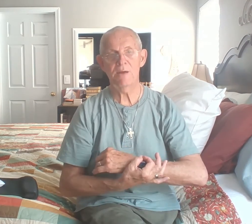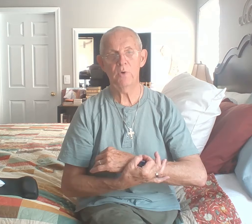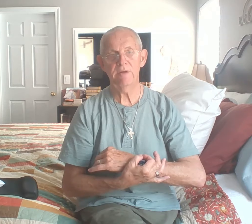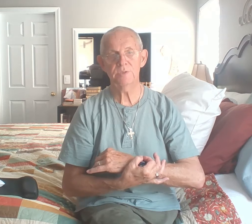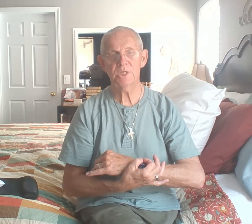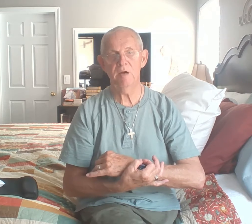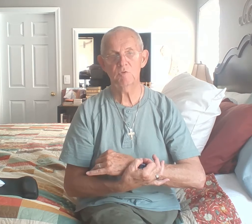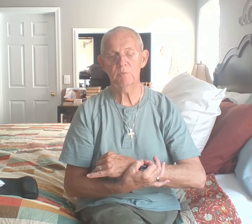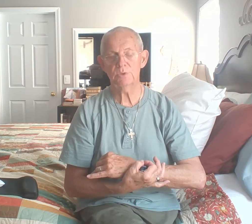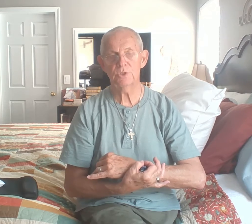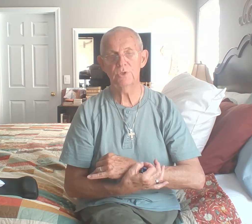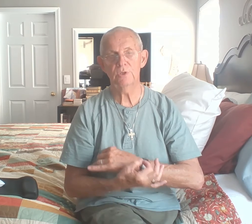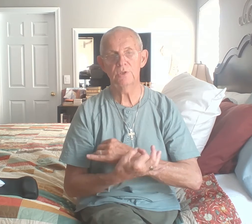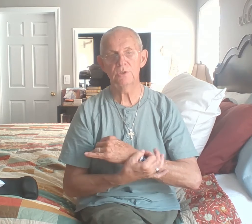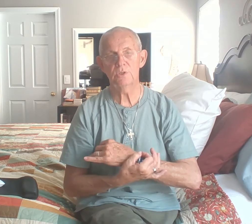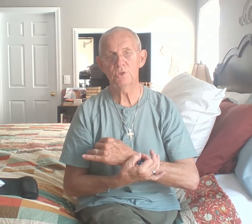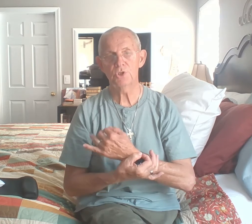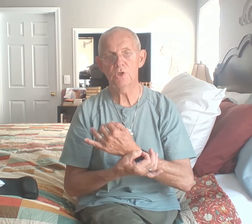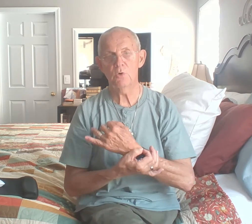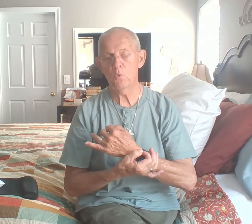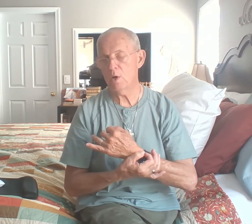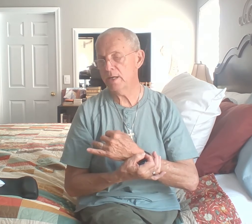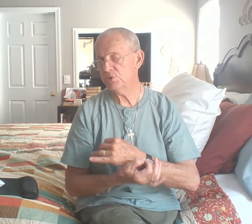whatever's comfortable to you to show watch.